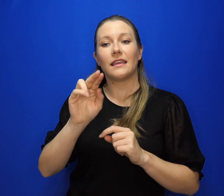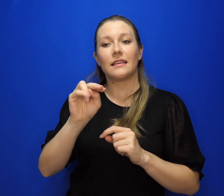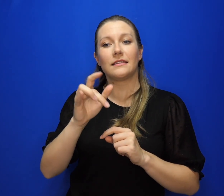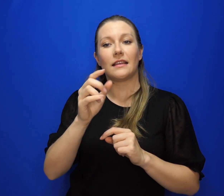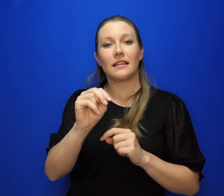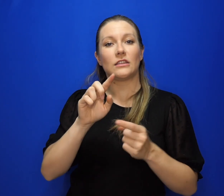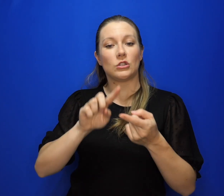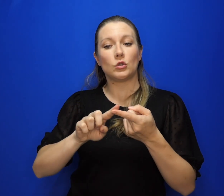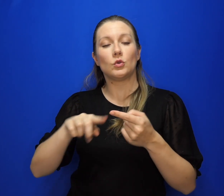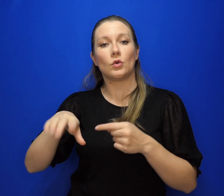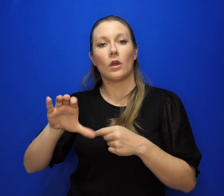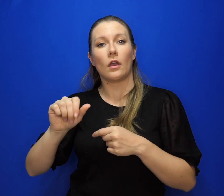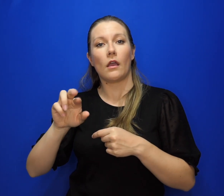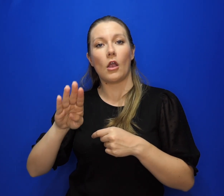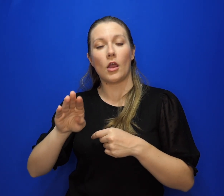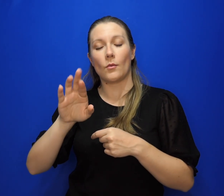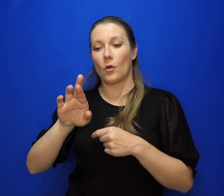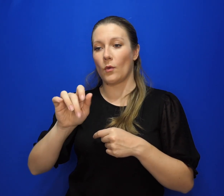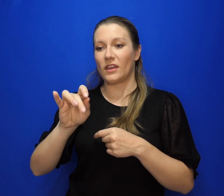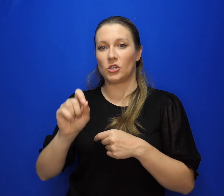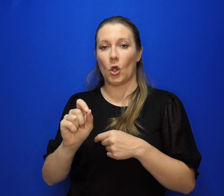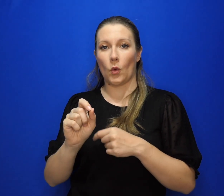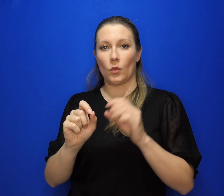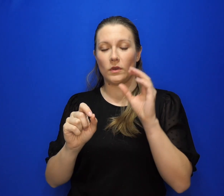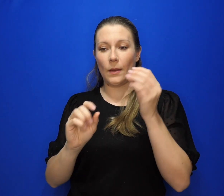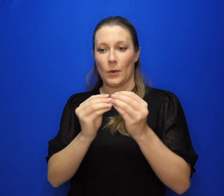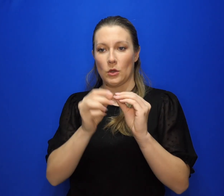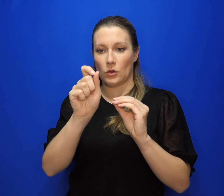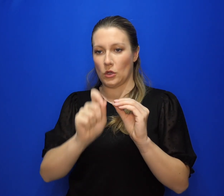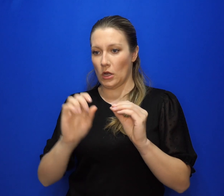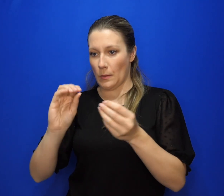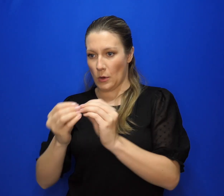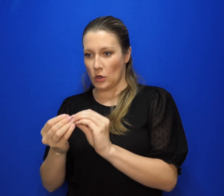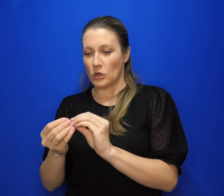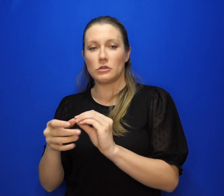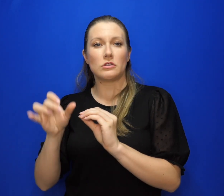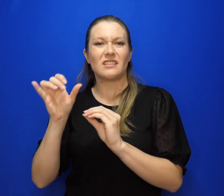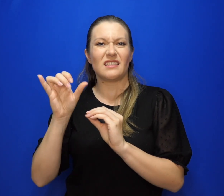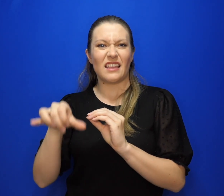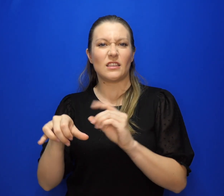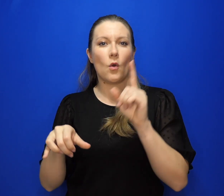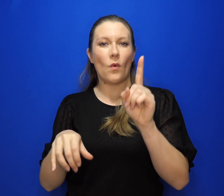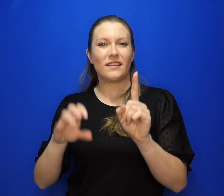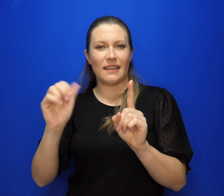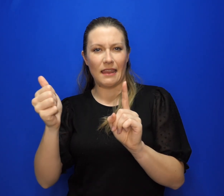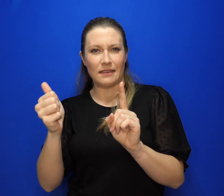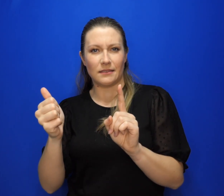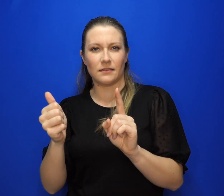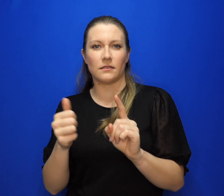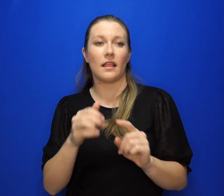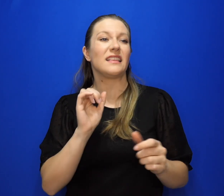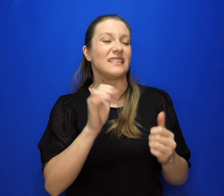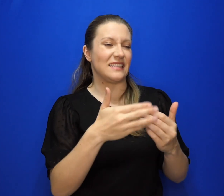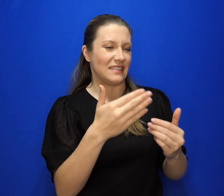nice way to conversationally. It's very easy math. Right. So I've seen people panic. I've seen